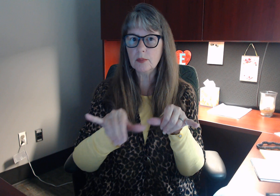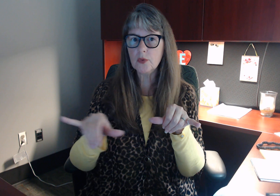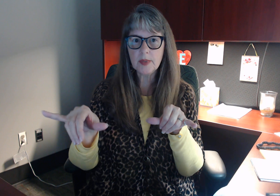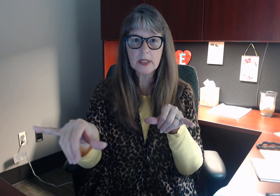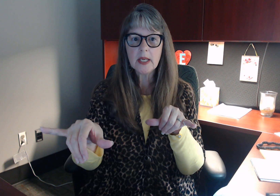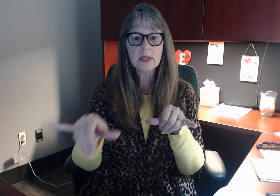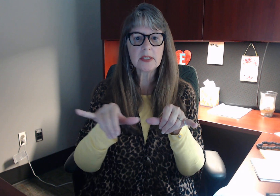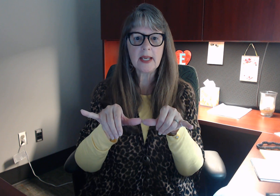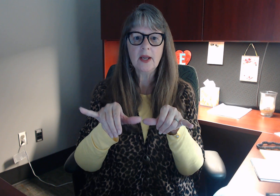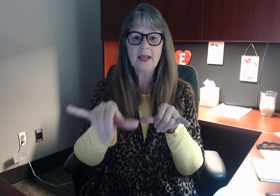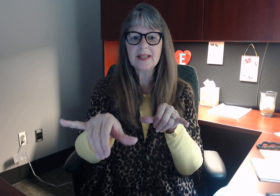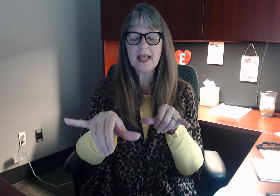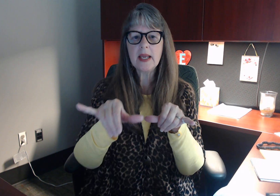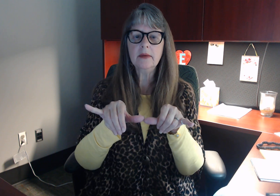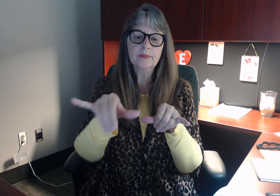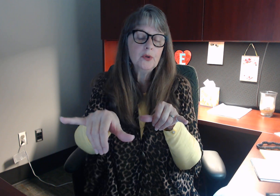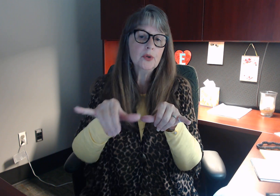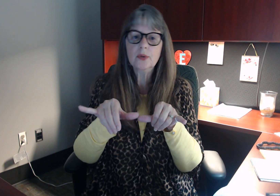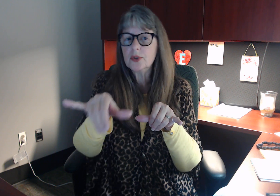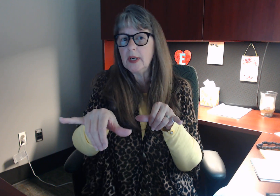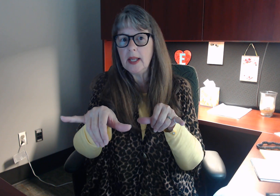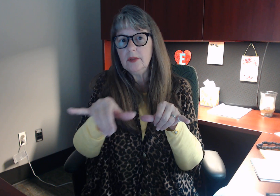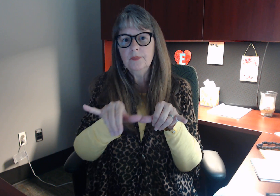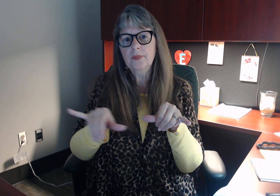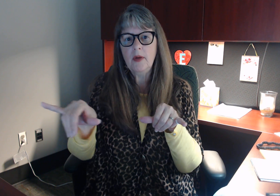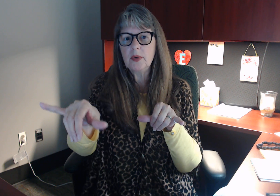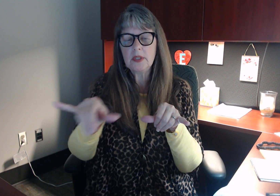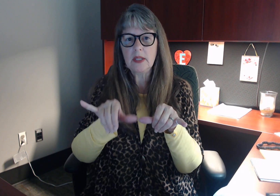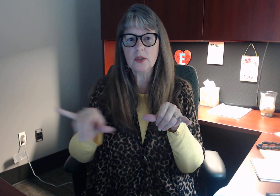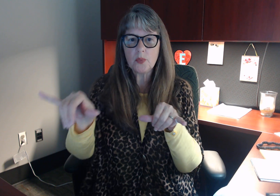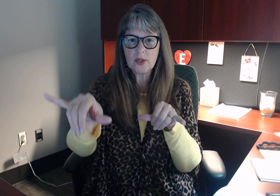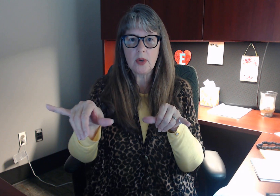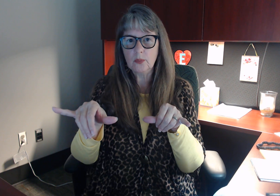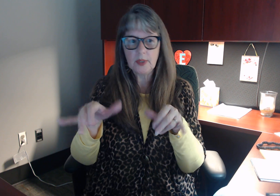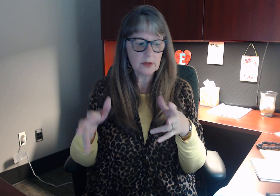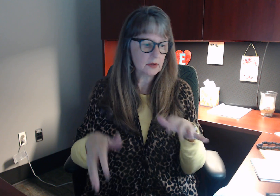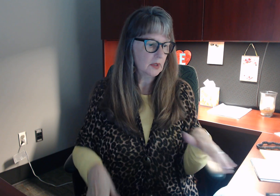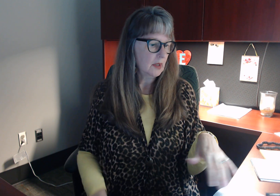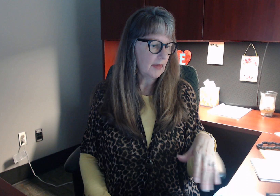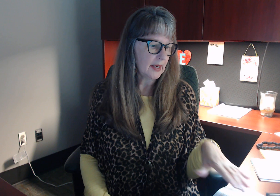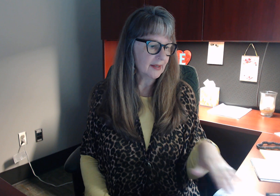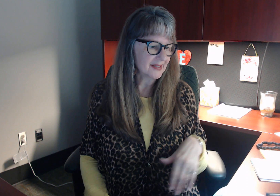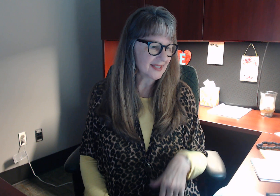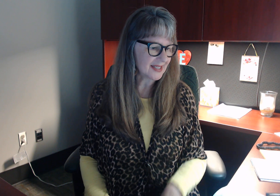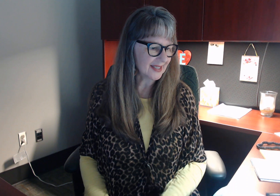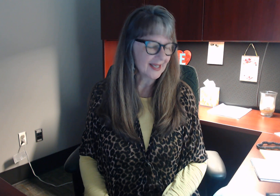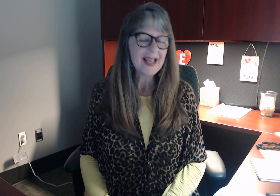movement. Stay. Stay. You could do it straight ahead. I've always done it this way so I don't run into my hands. And